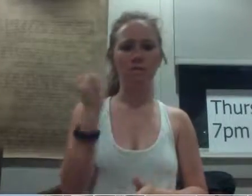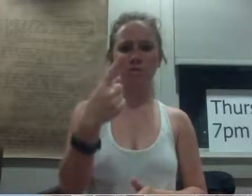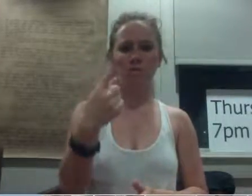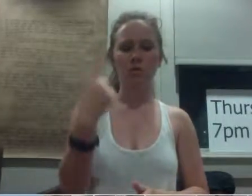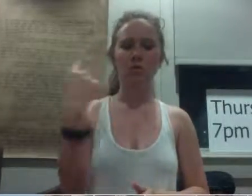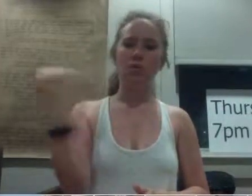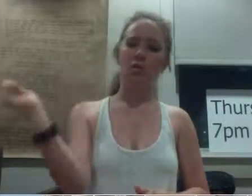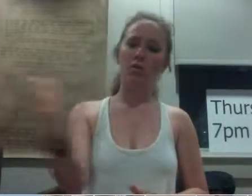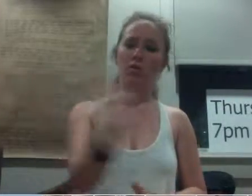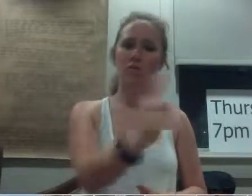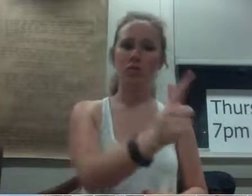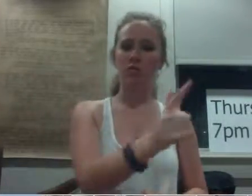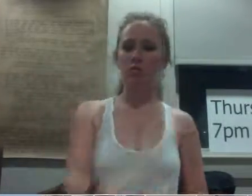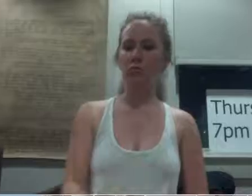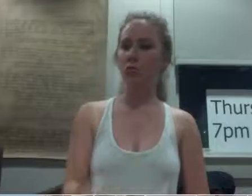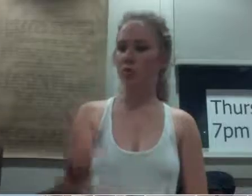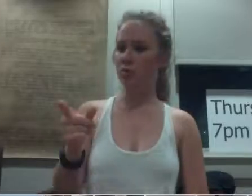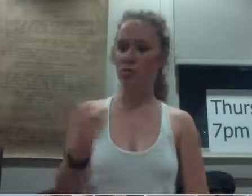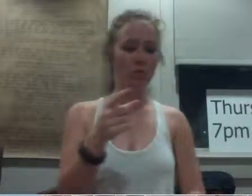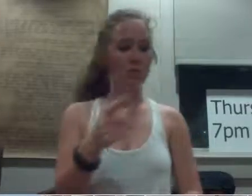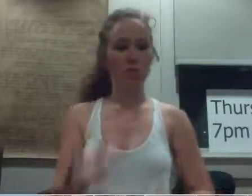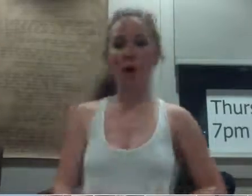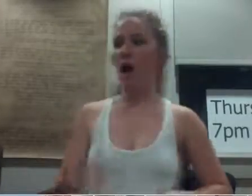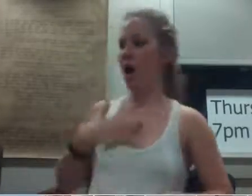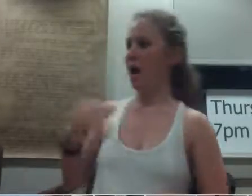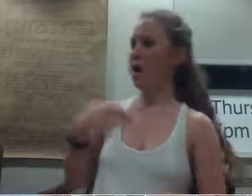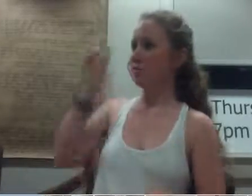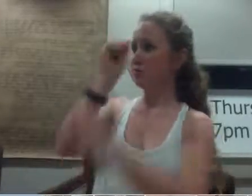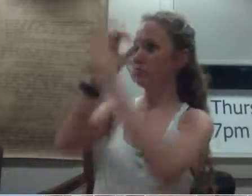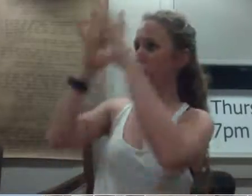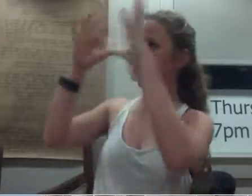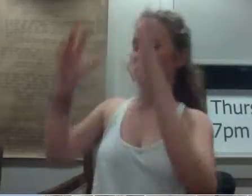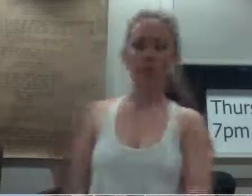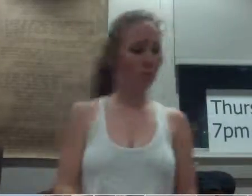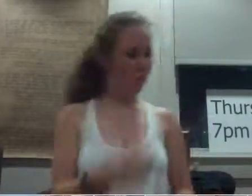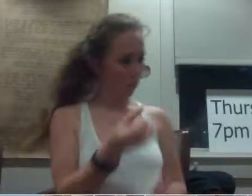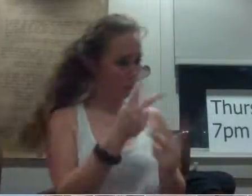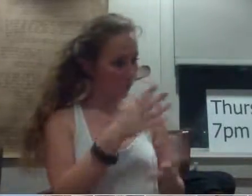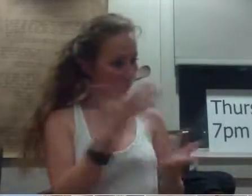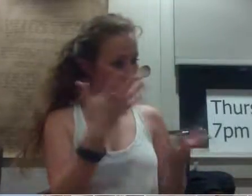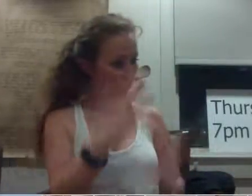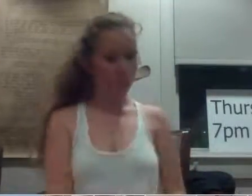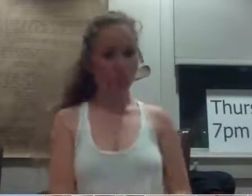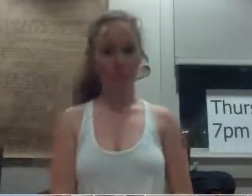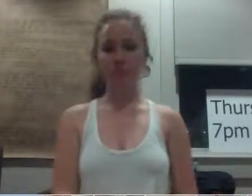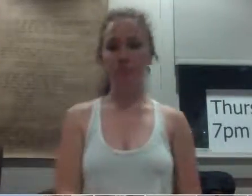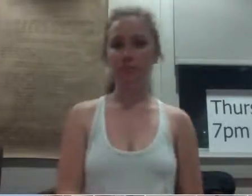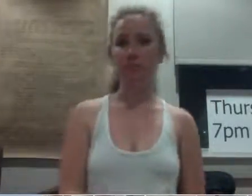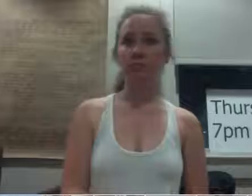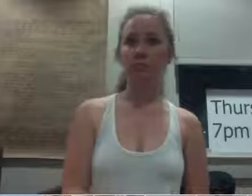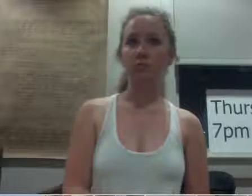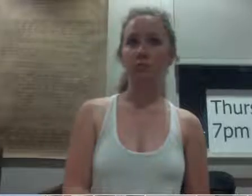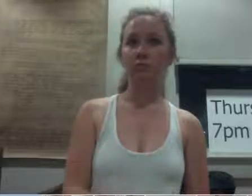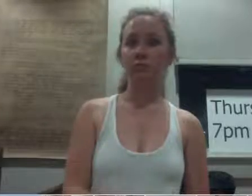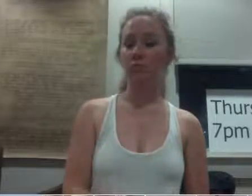and understood that rights should be for all. I have a dream. What's your dream?